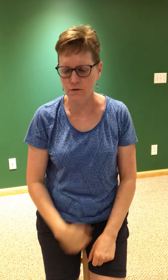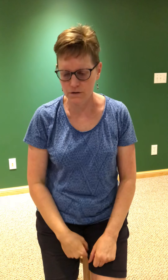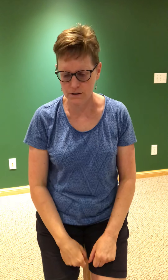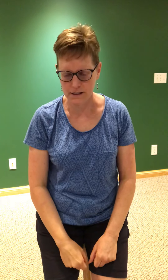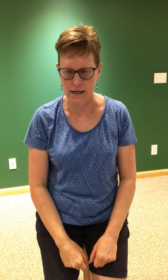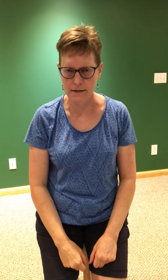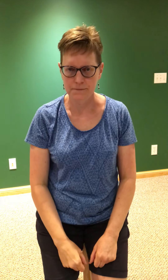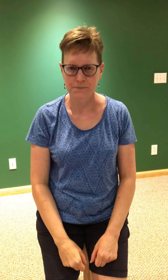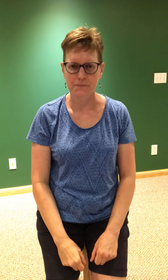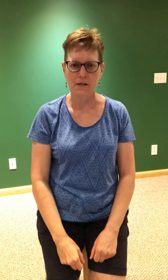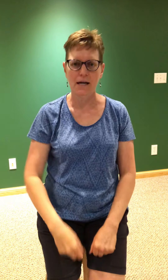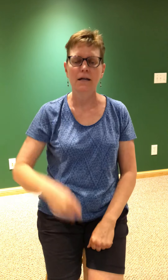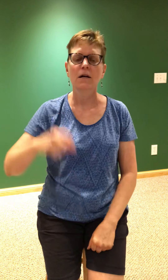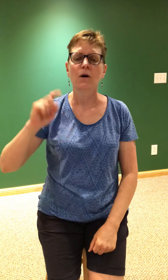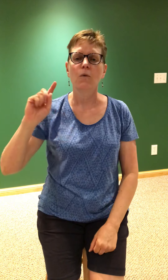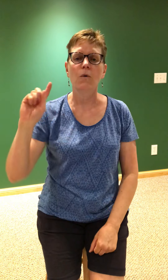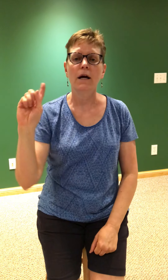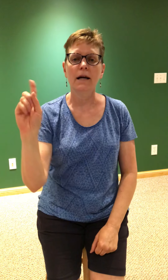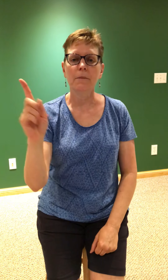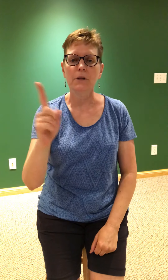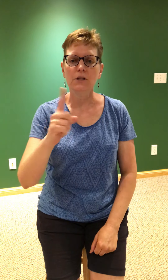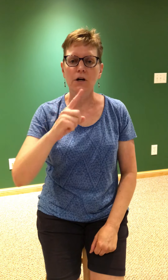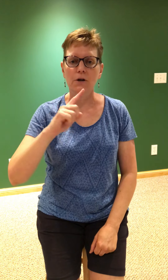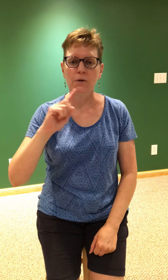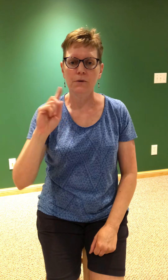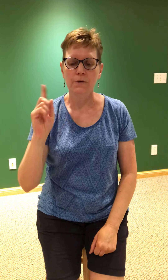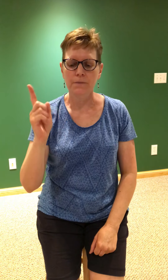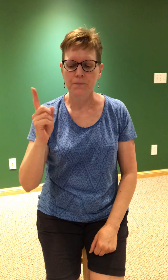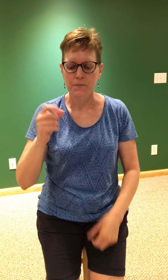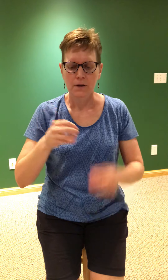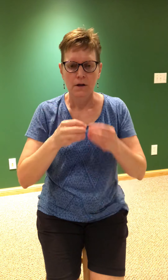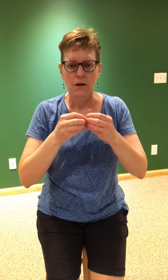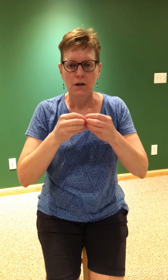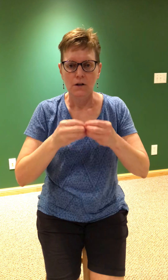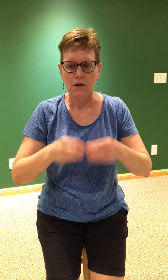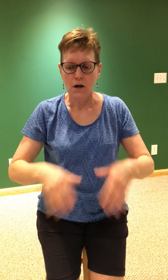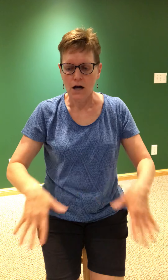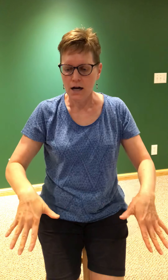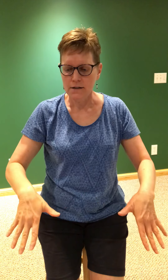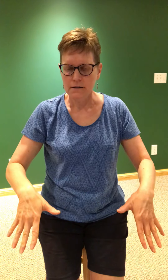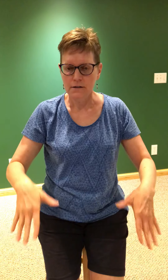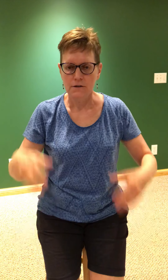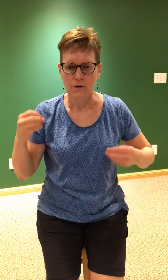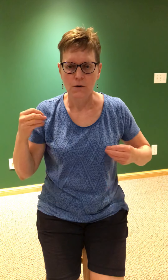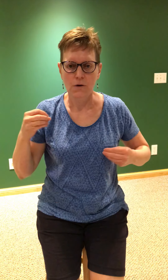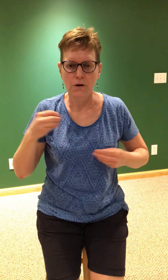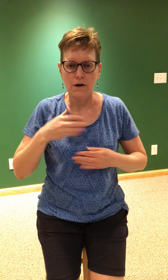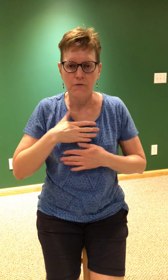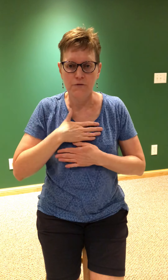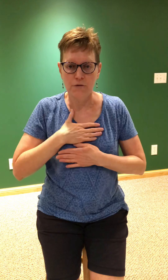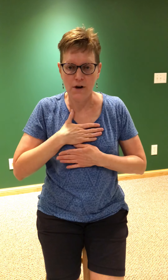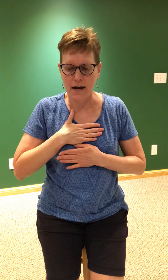verse again. Okay? When I'm alone, lost, or